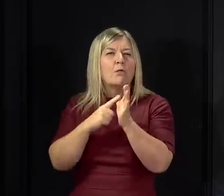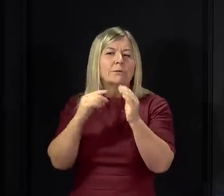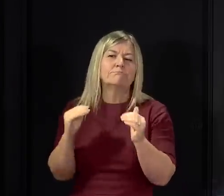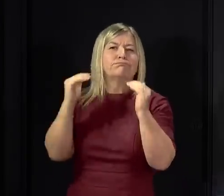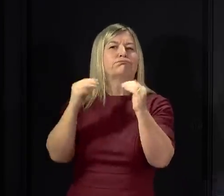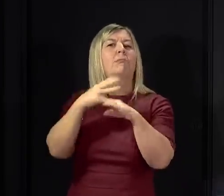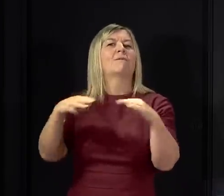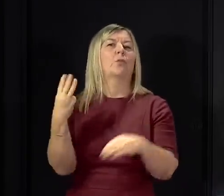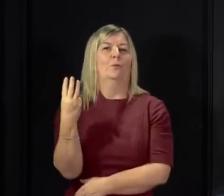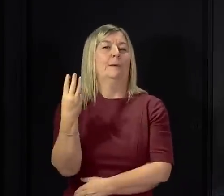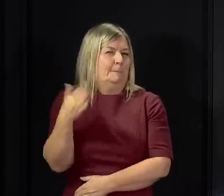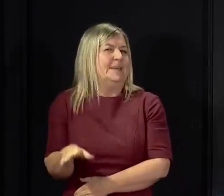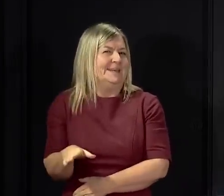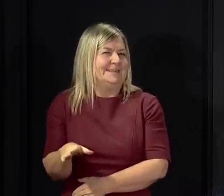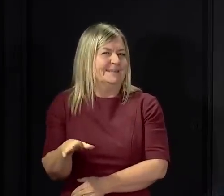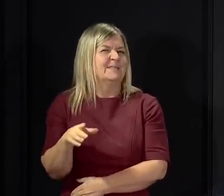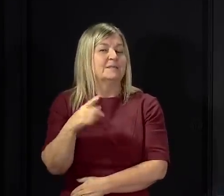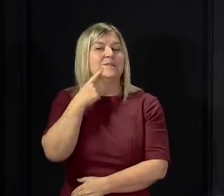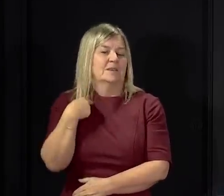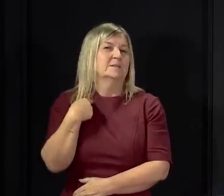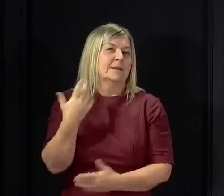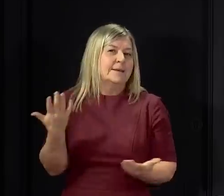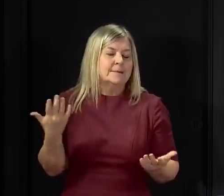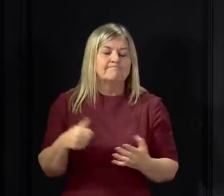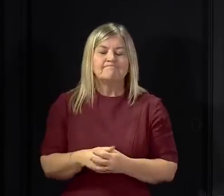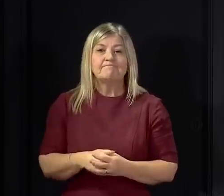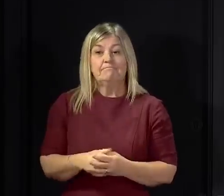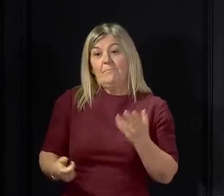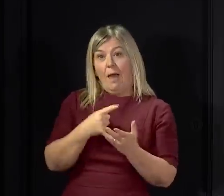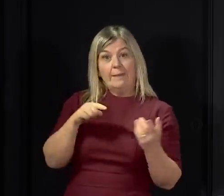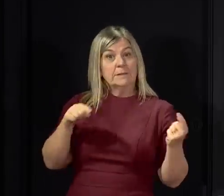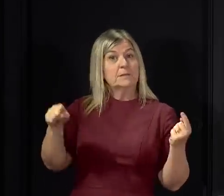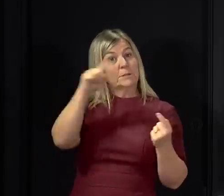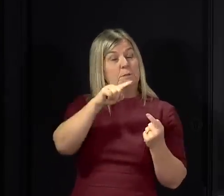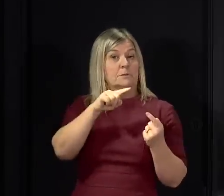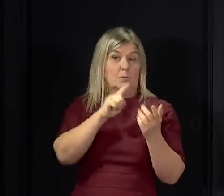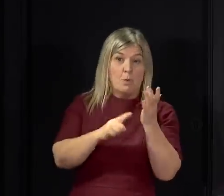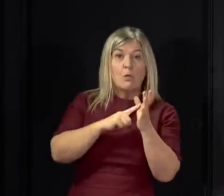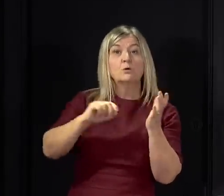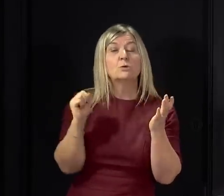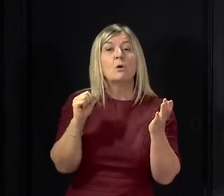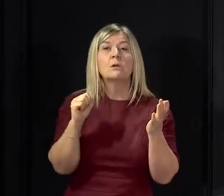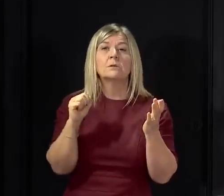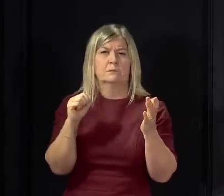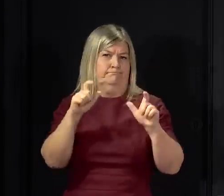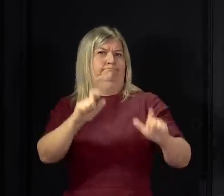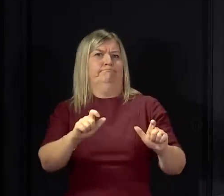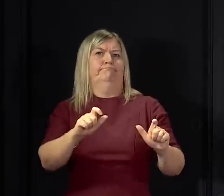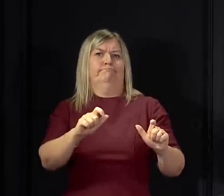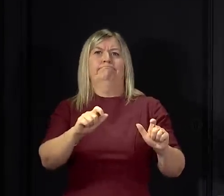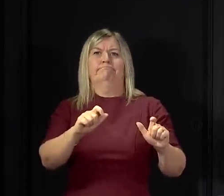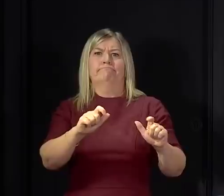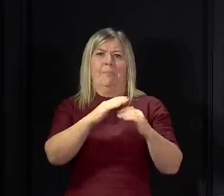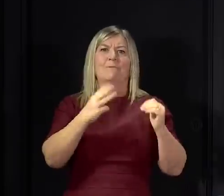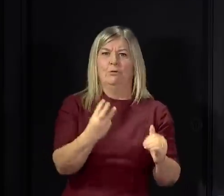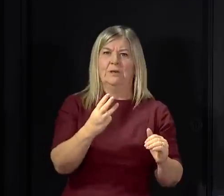3 restrictions, and that took effect yesterday. And a number of others, a larger number of others, were required to stay